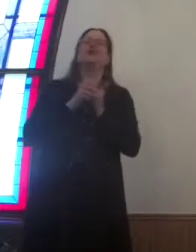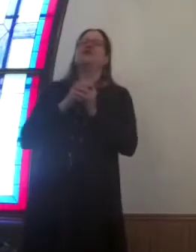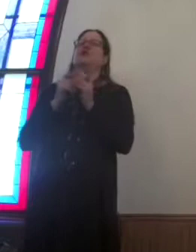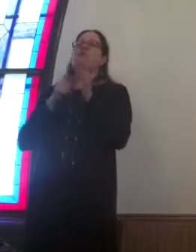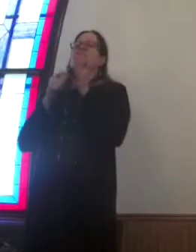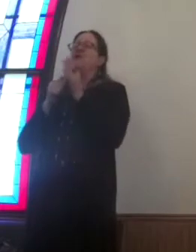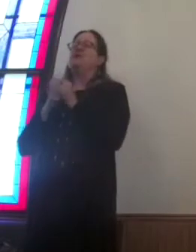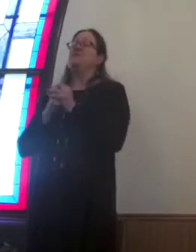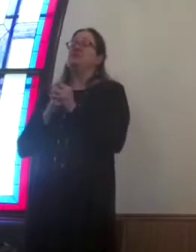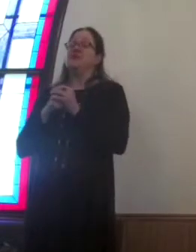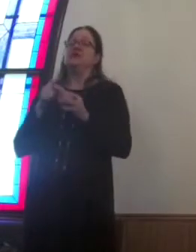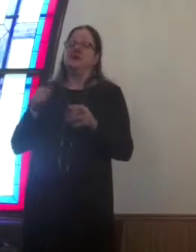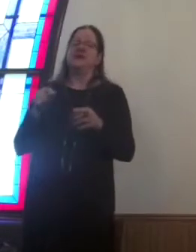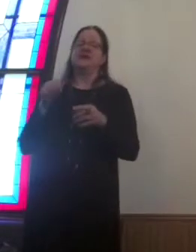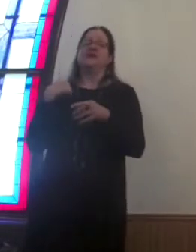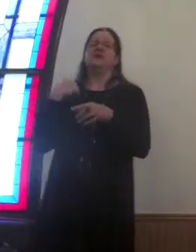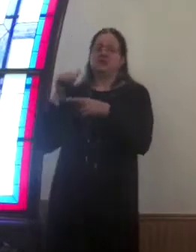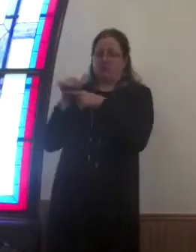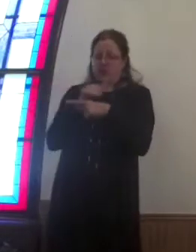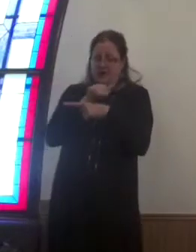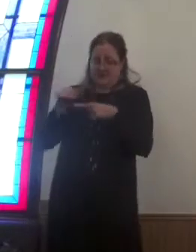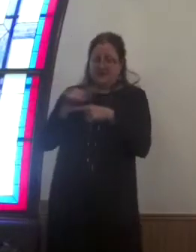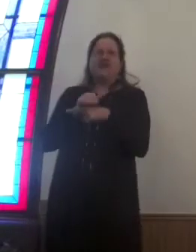He was practicing resurrection.